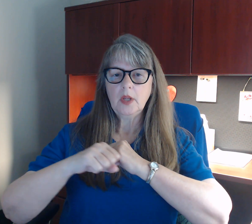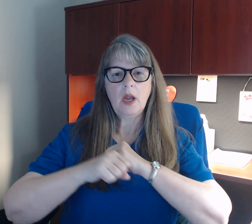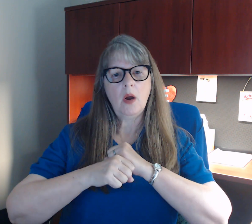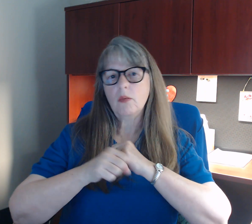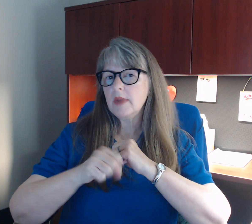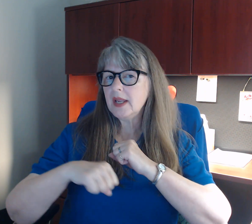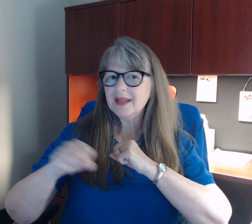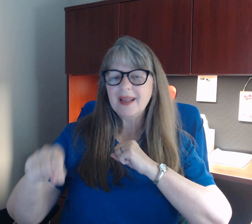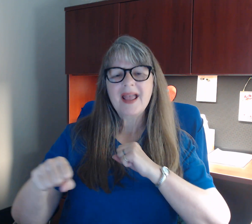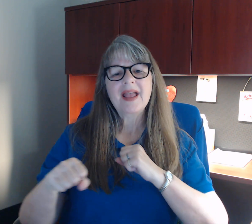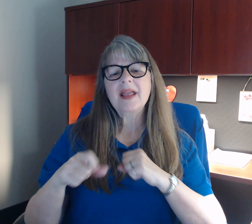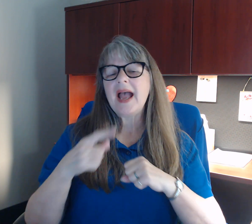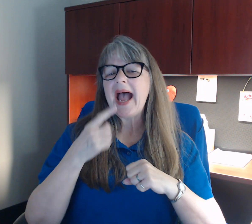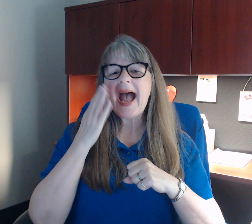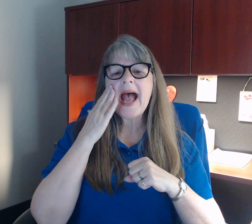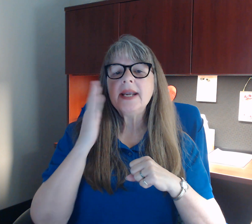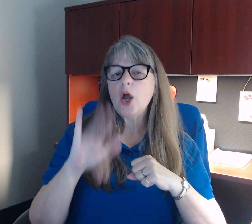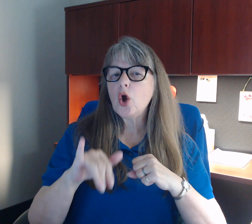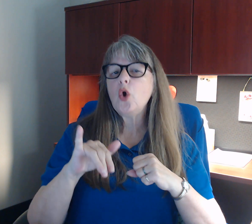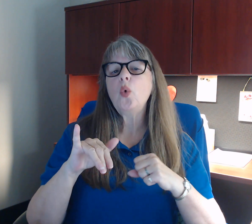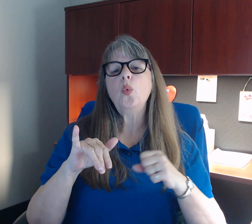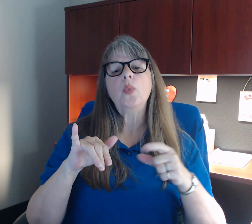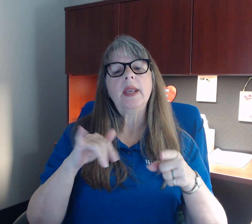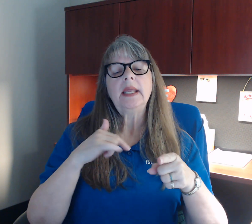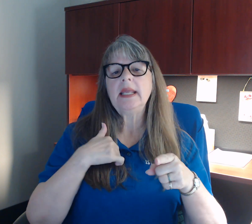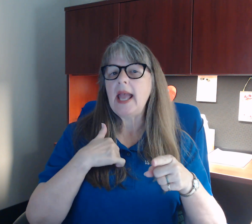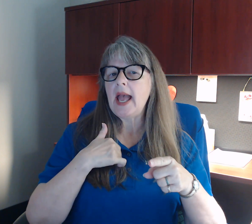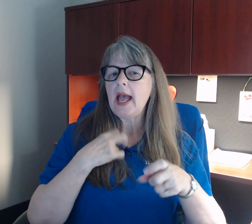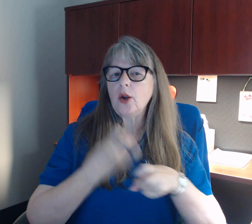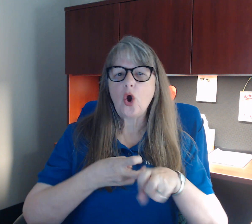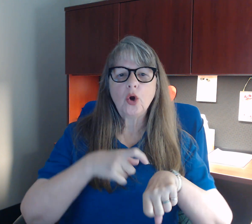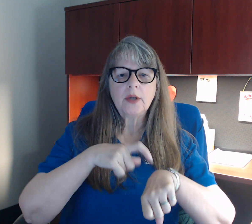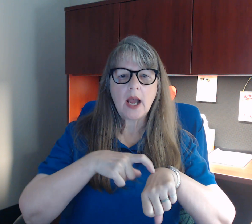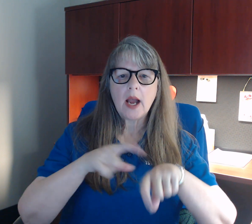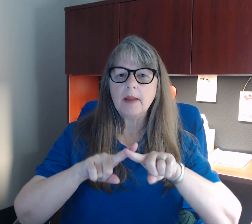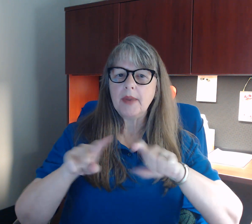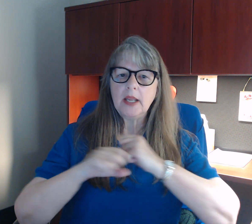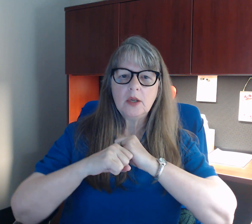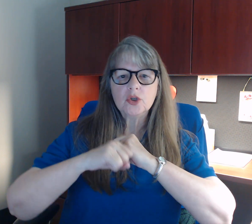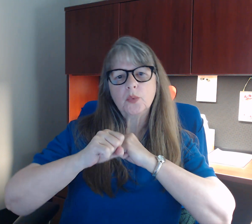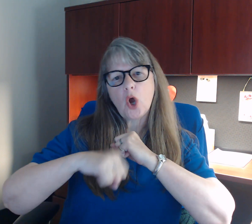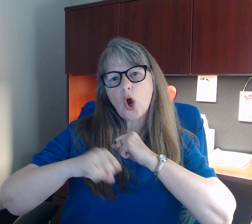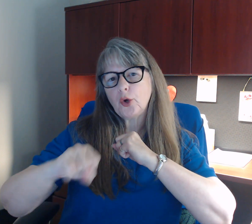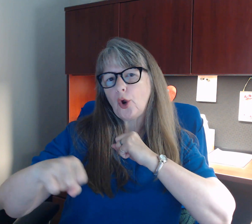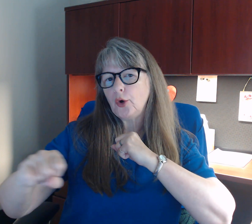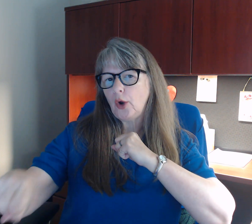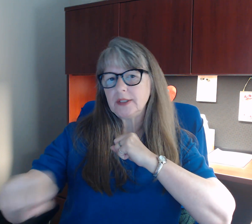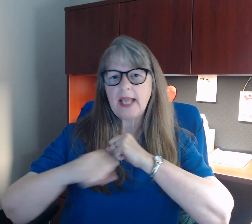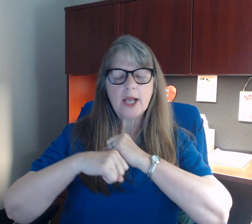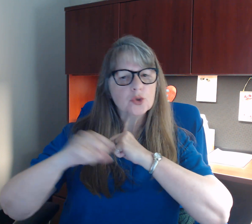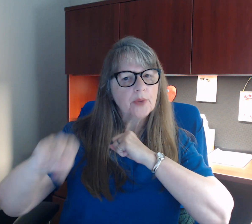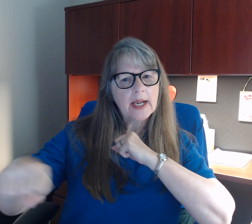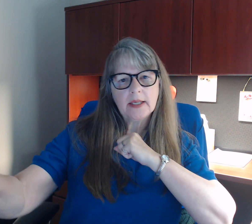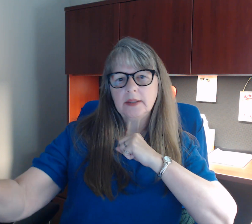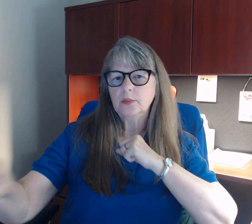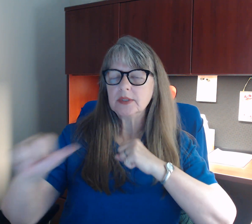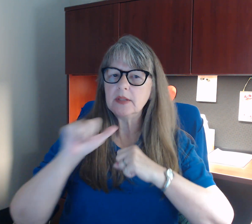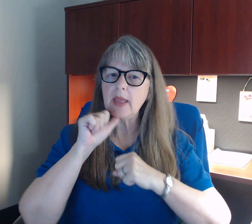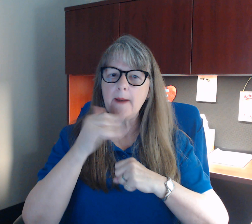Oh man, I know that he had a hard time, but he just went on and on and on, exaggerated. It wasn't that bad,